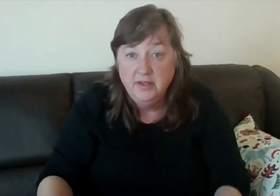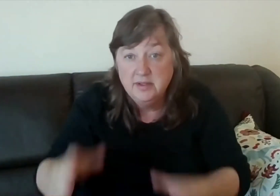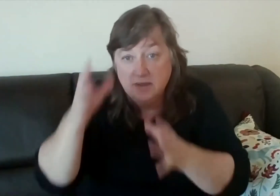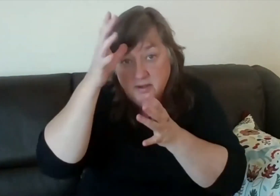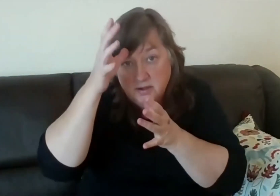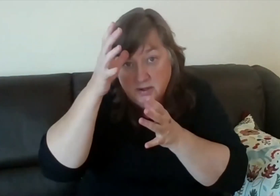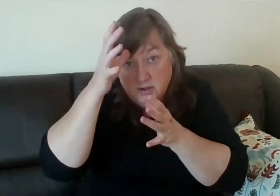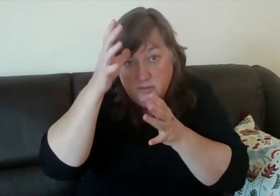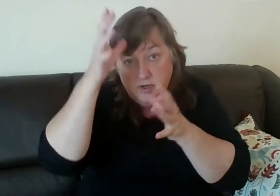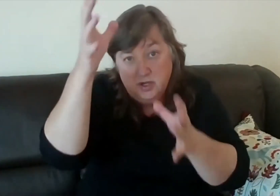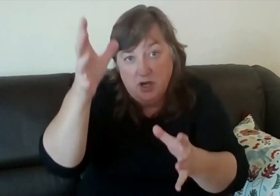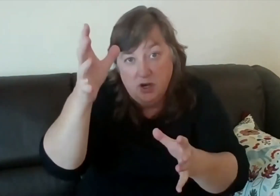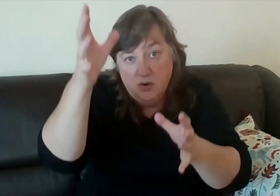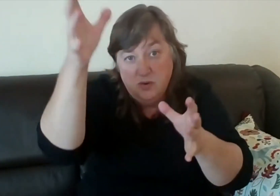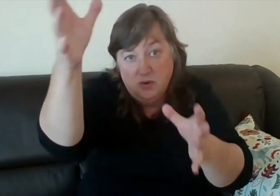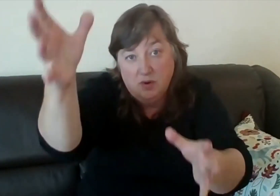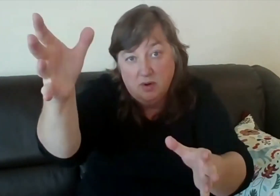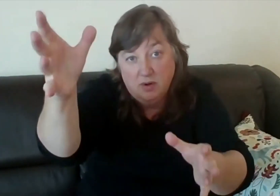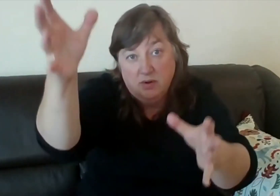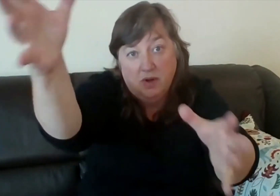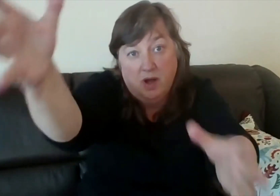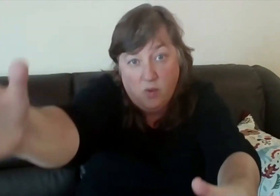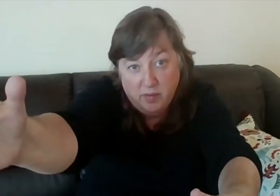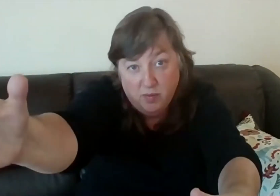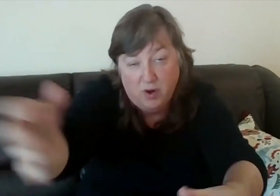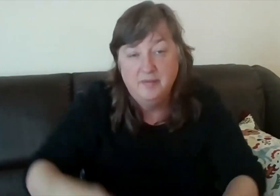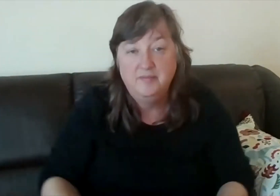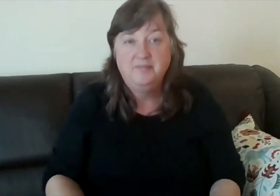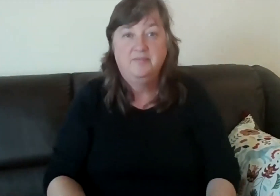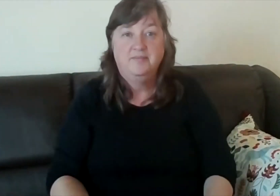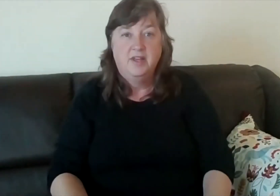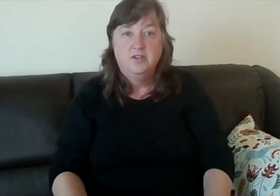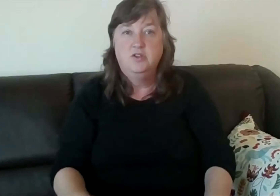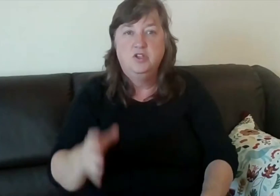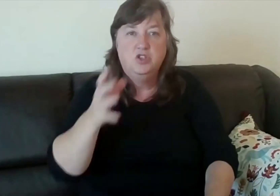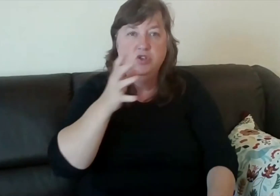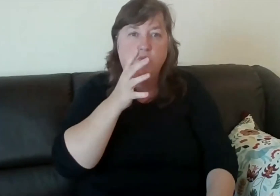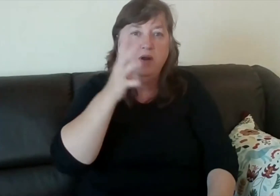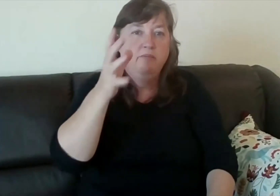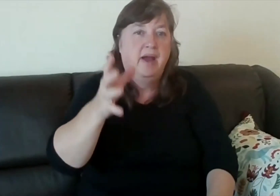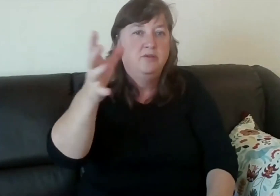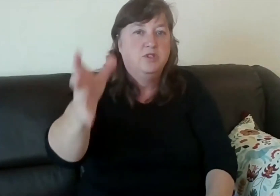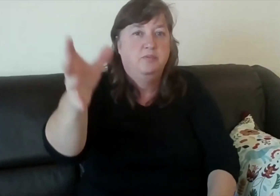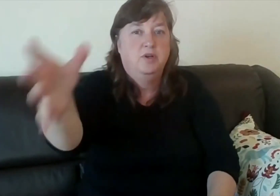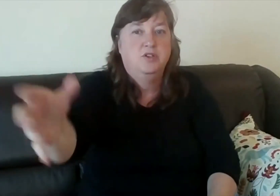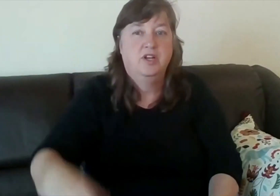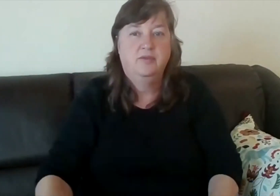Great-grandparents would go one more. So you just do one bounce per